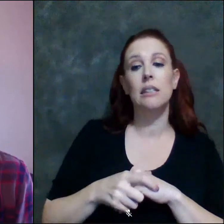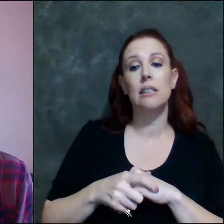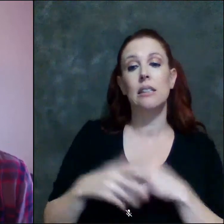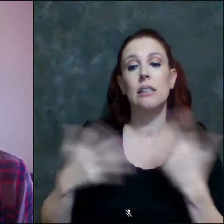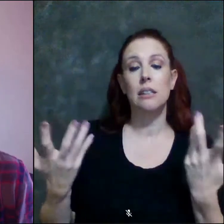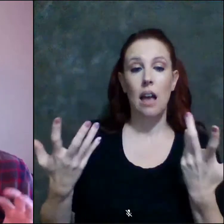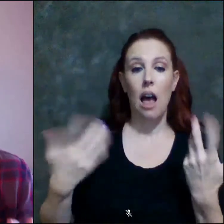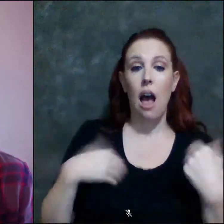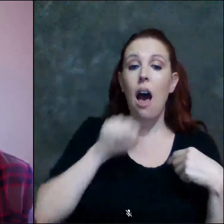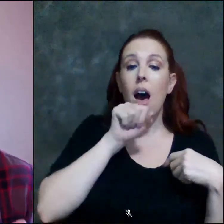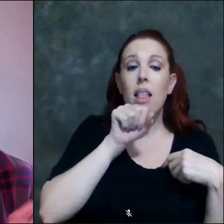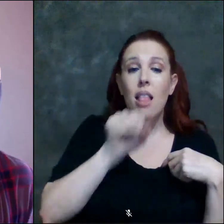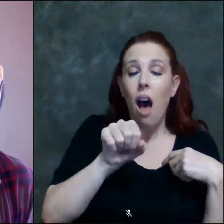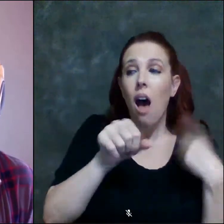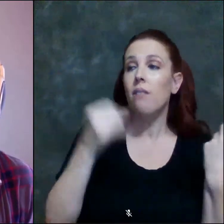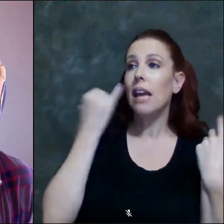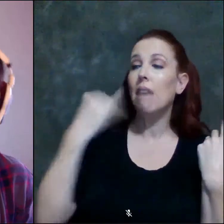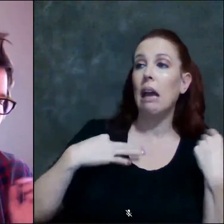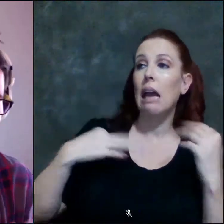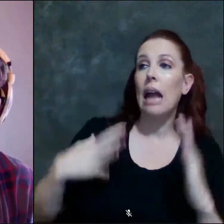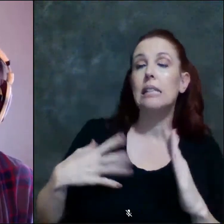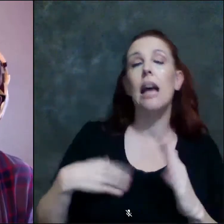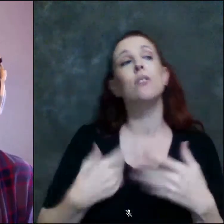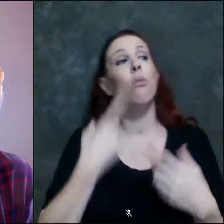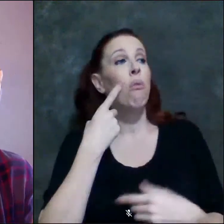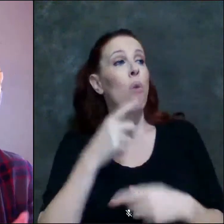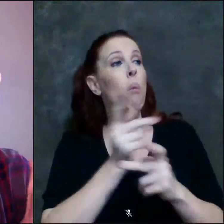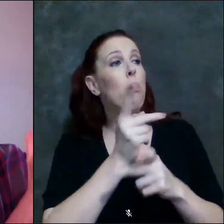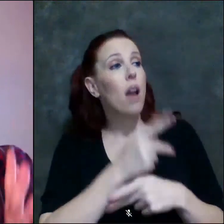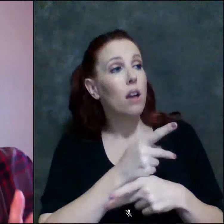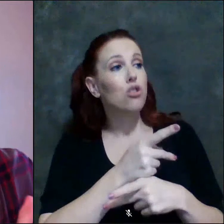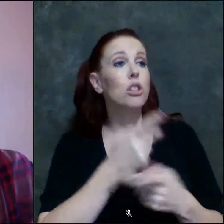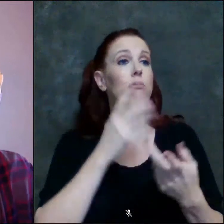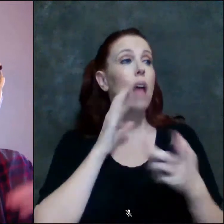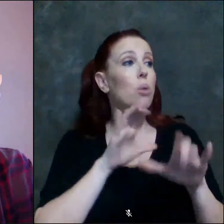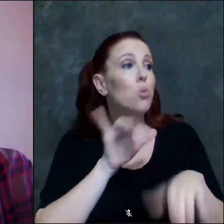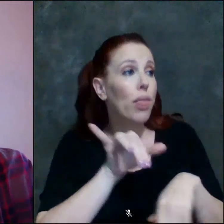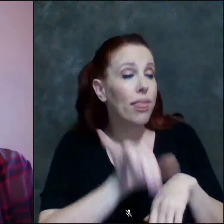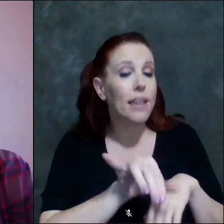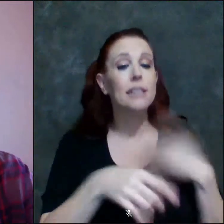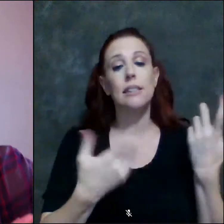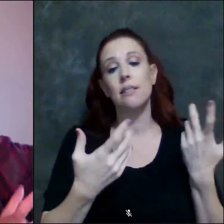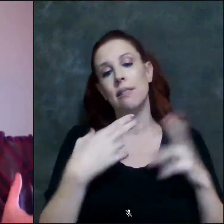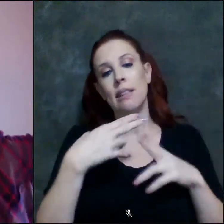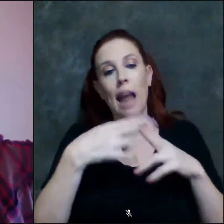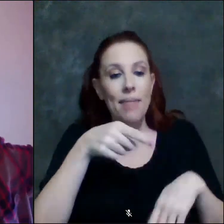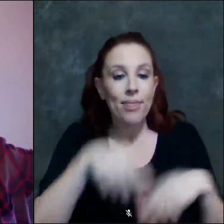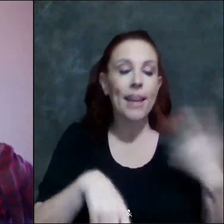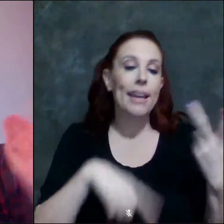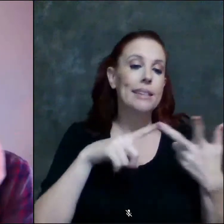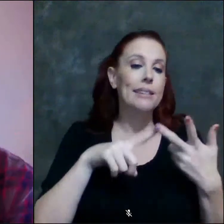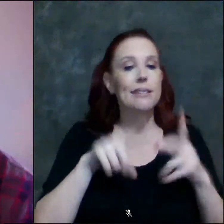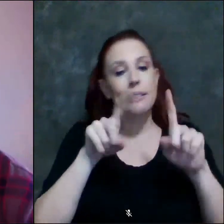when a candidate says, in production, I would do this, I would do X, I would name it this, or I would have this test case, or I would make